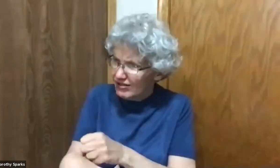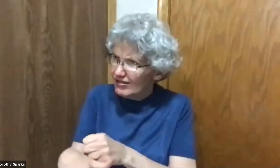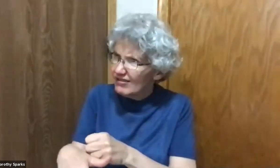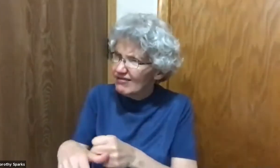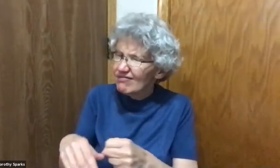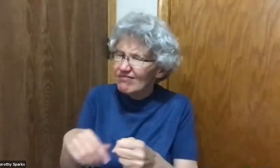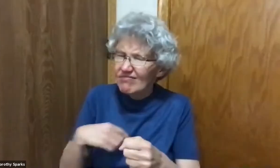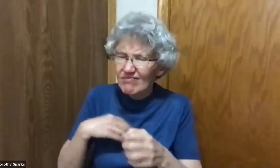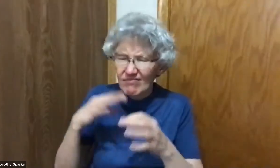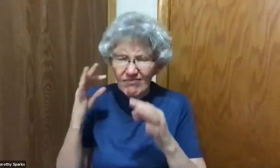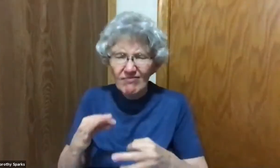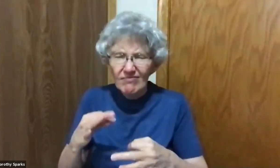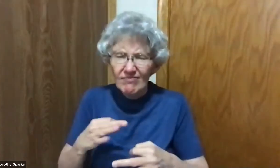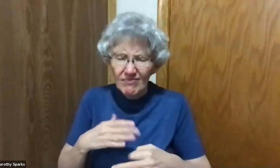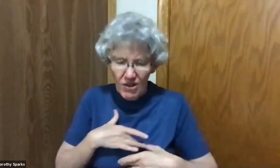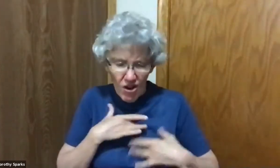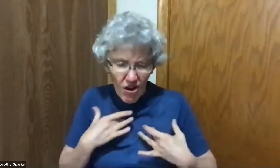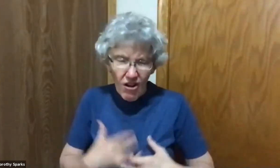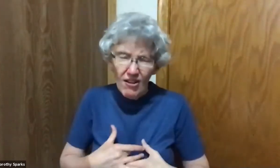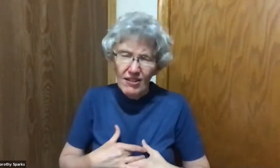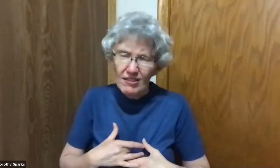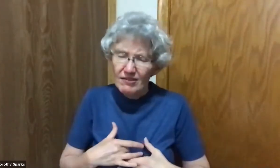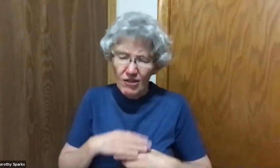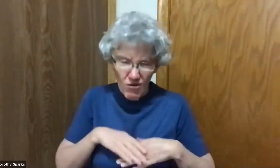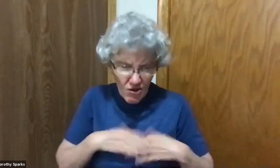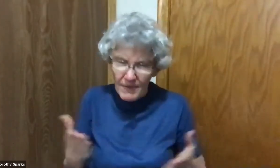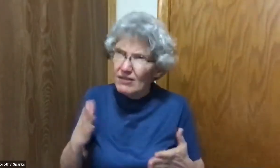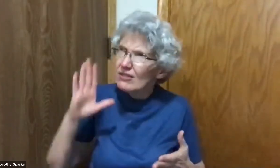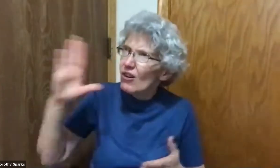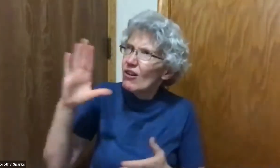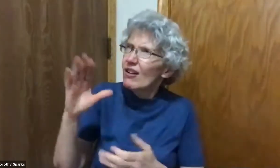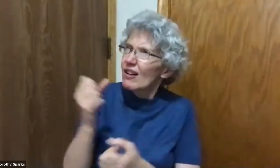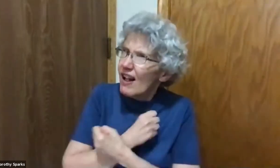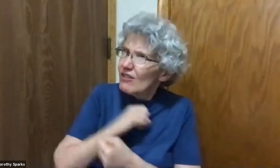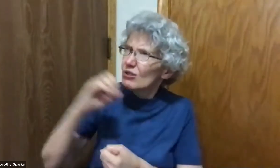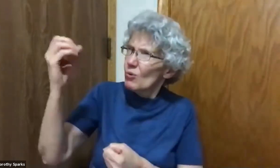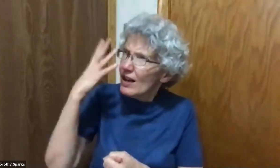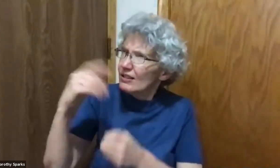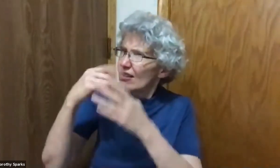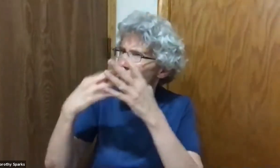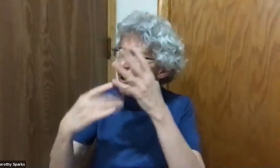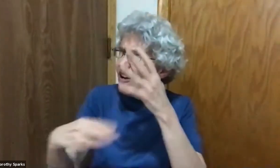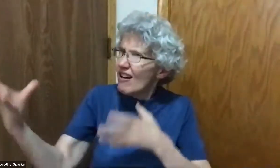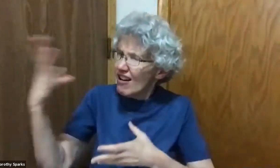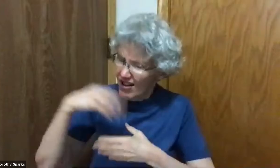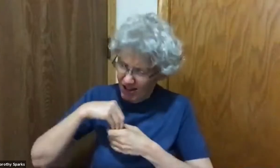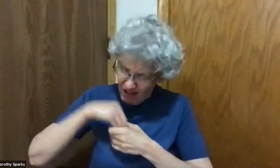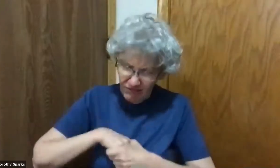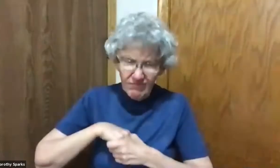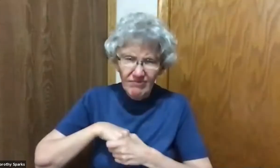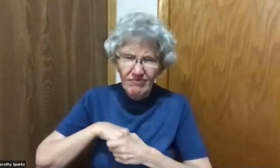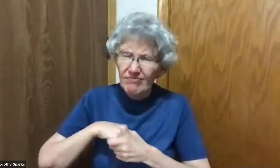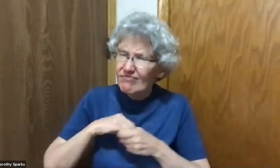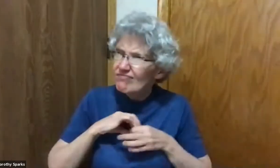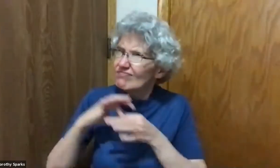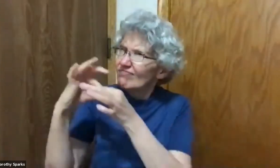You bless me with oil. My cup overflows. Surely goodness and mercy